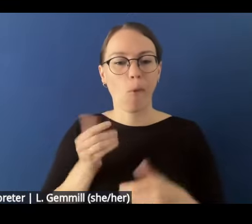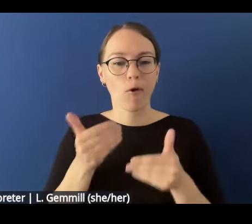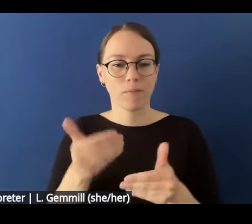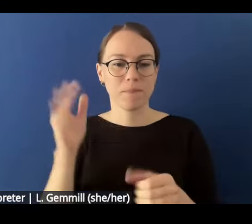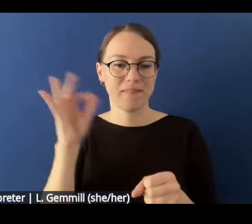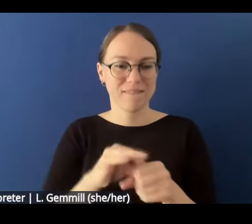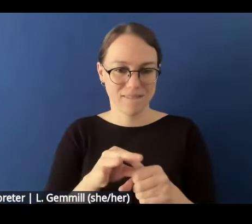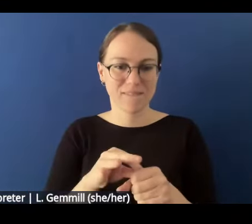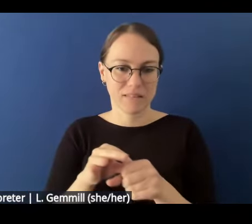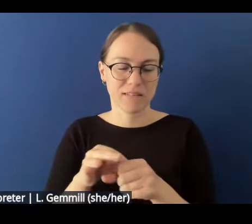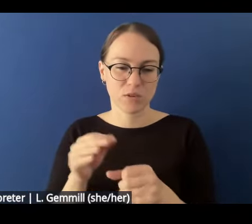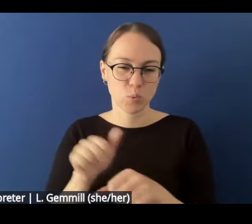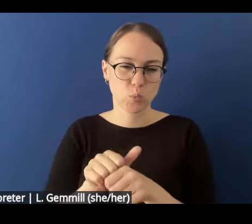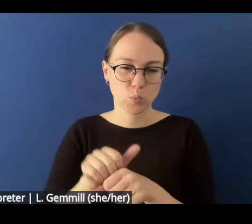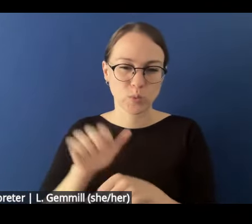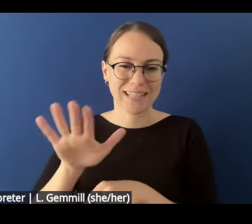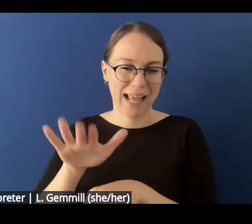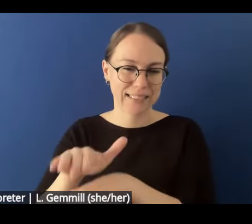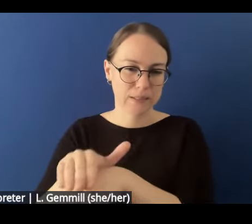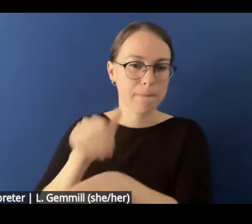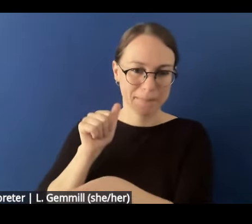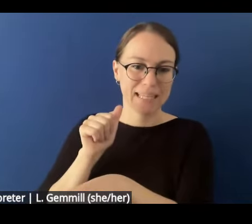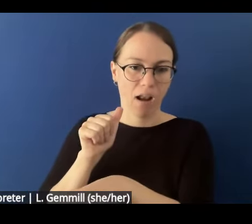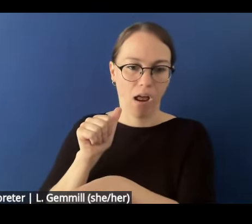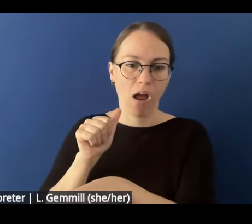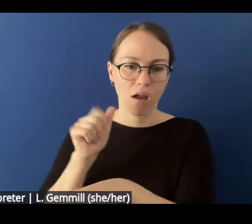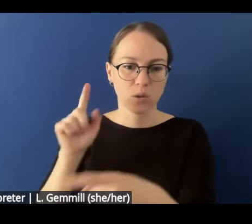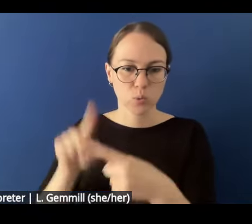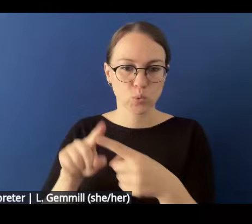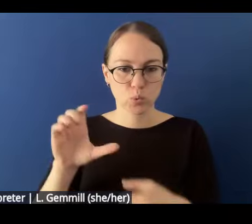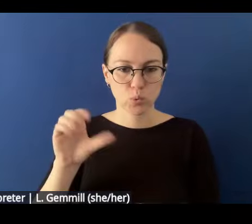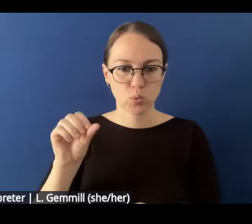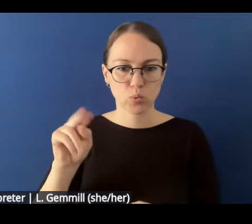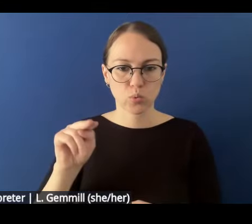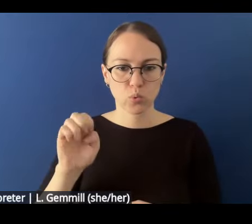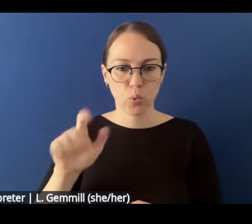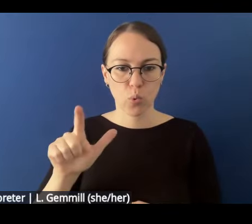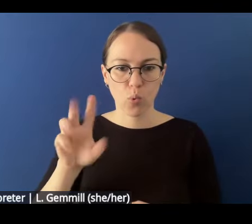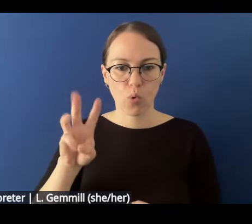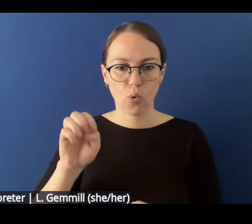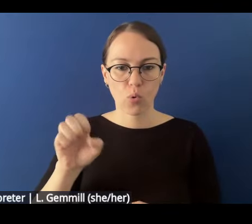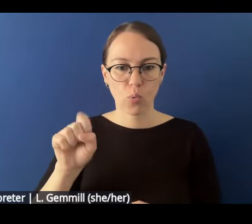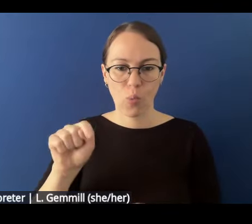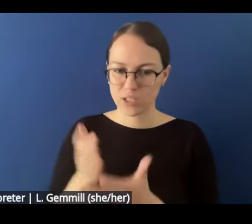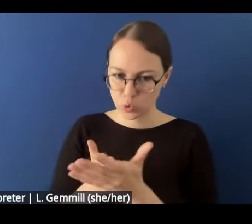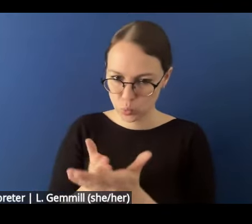a subpoena to Cornell West, again through the attorney, asking for the remaining